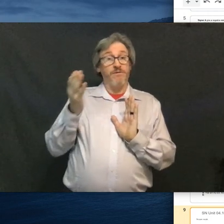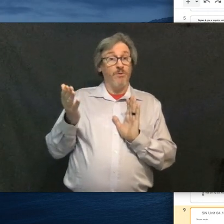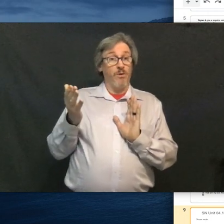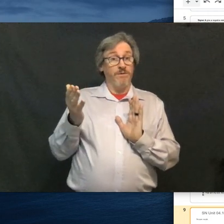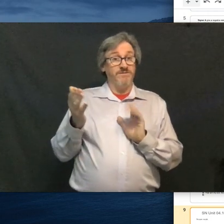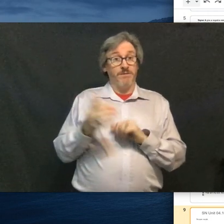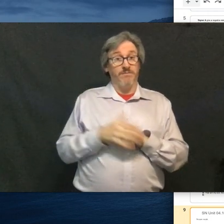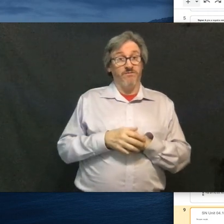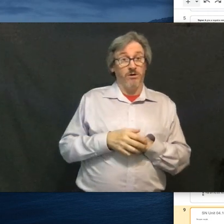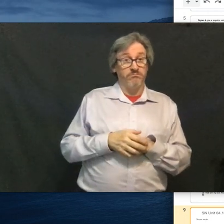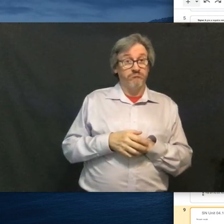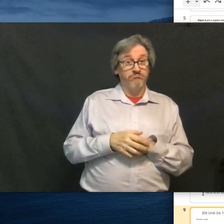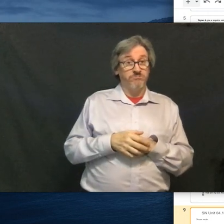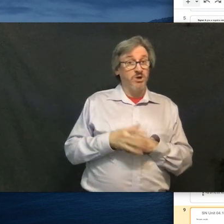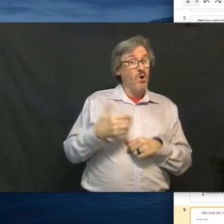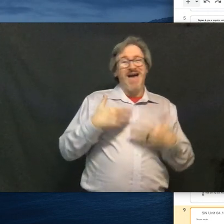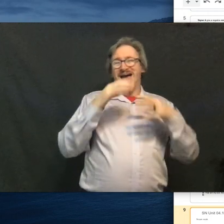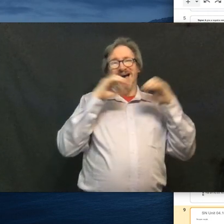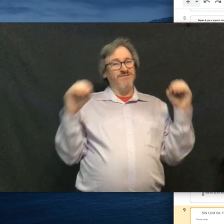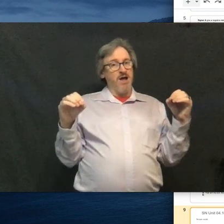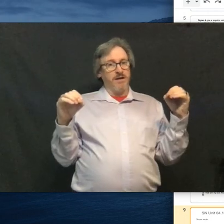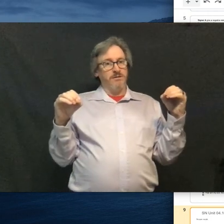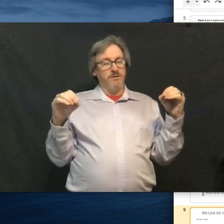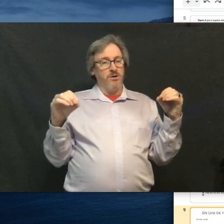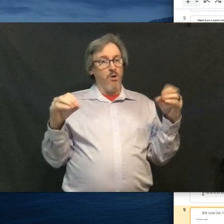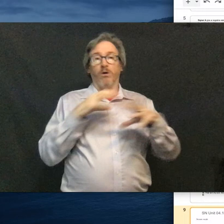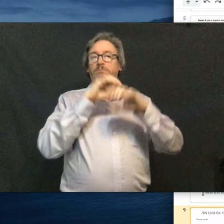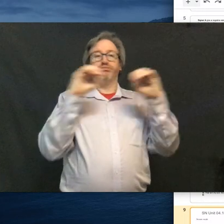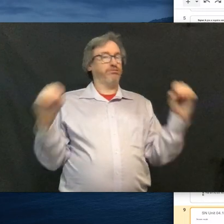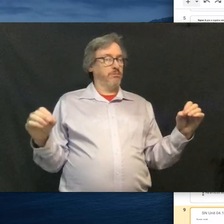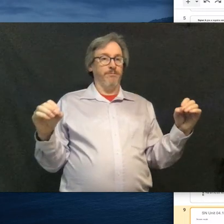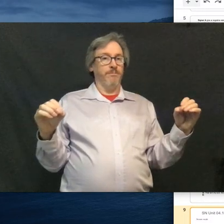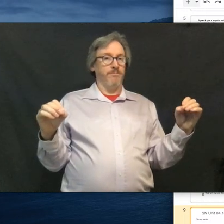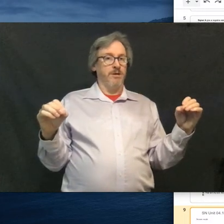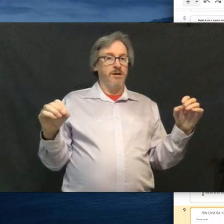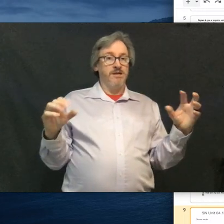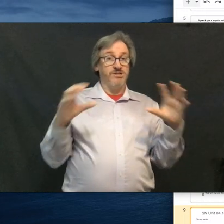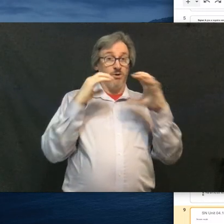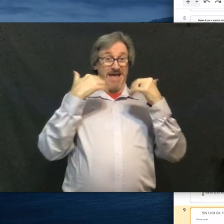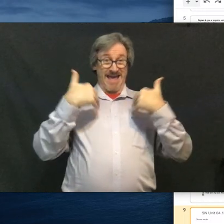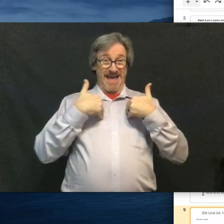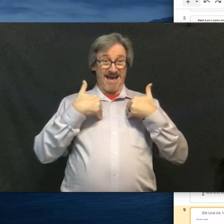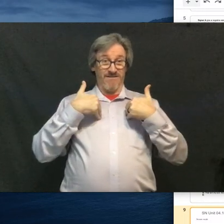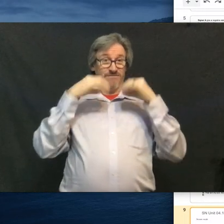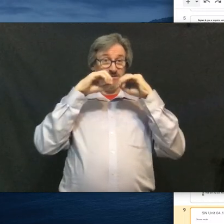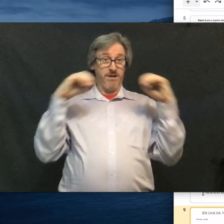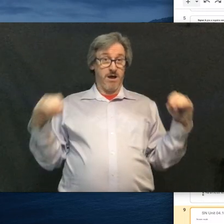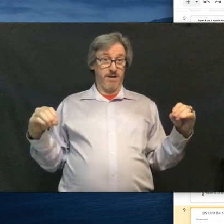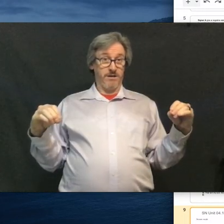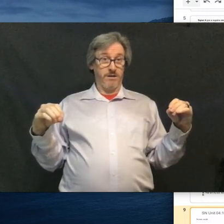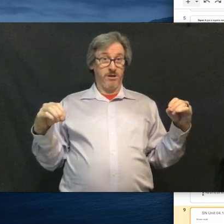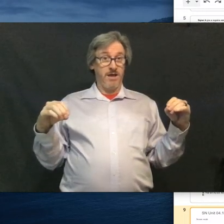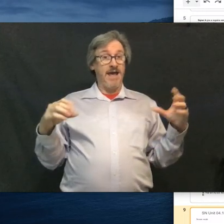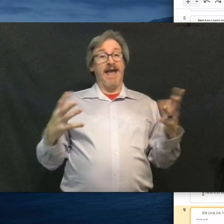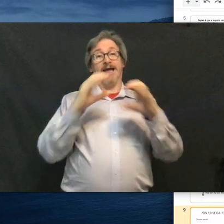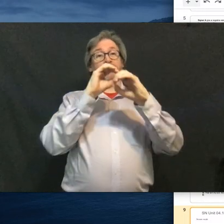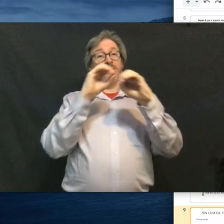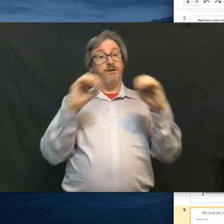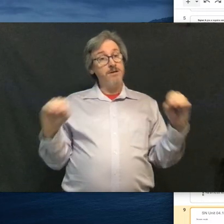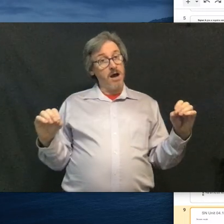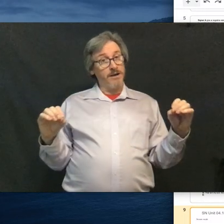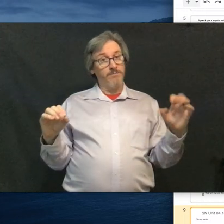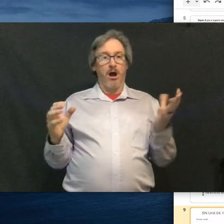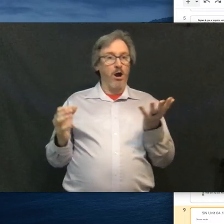bit more than what we've done before. Have none, or so have none